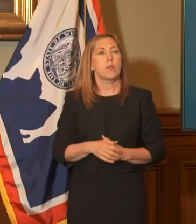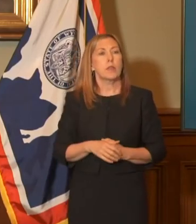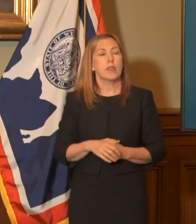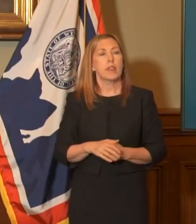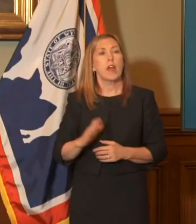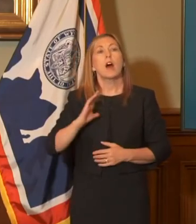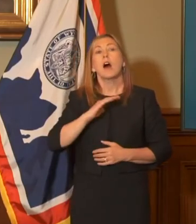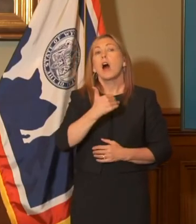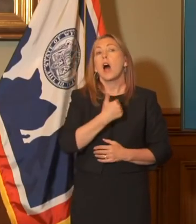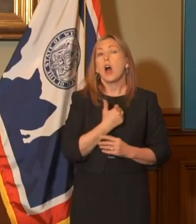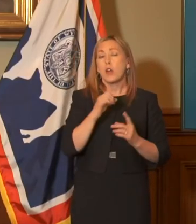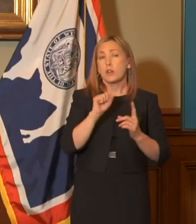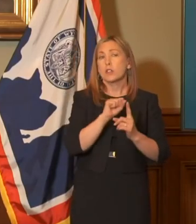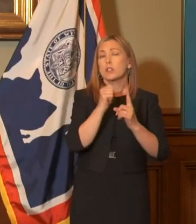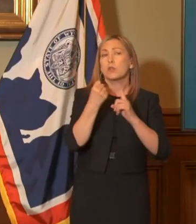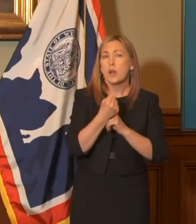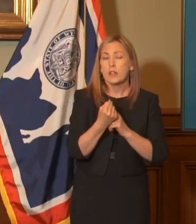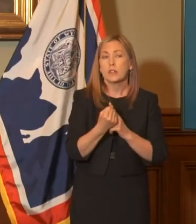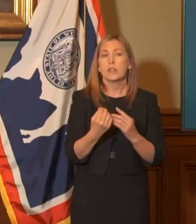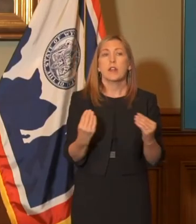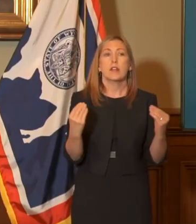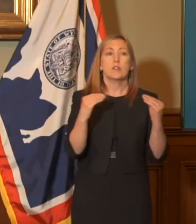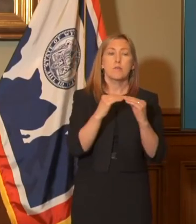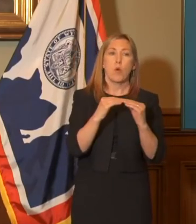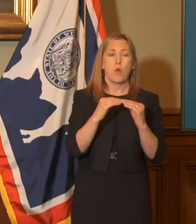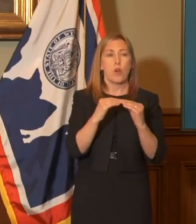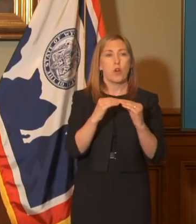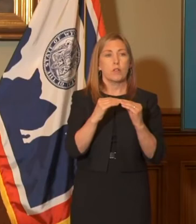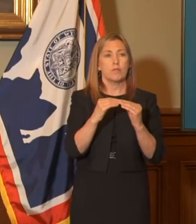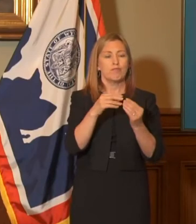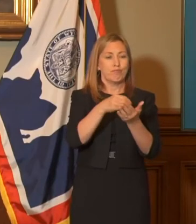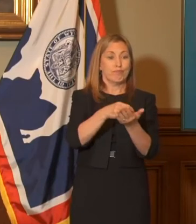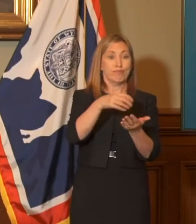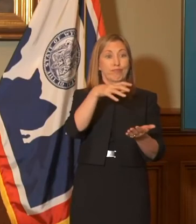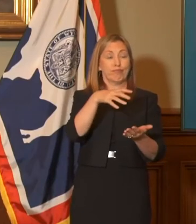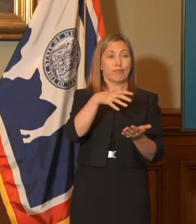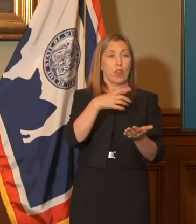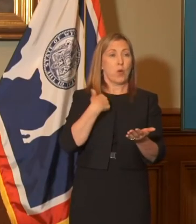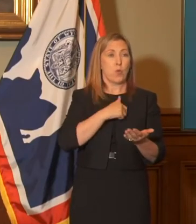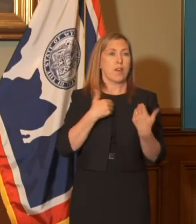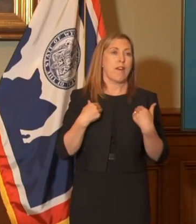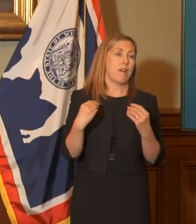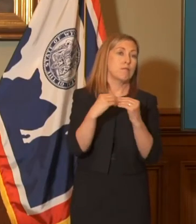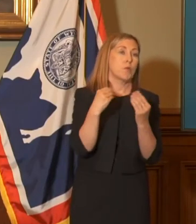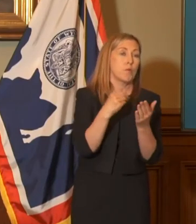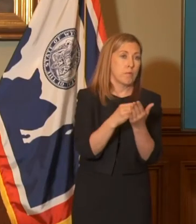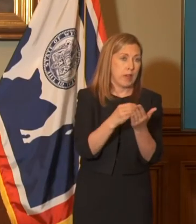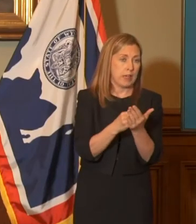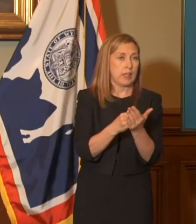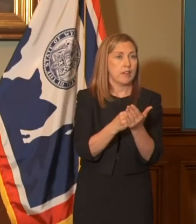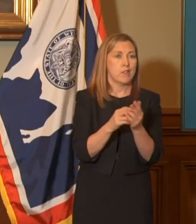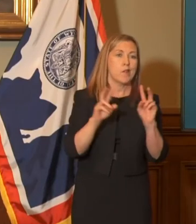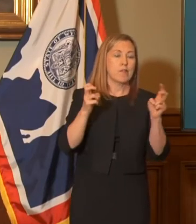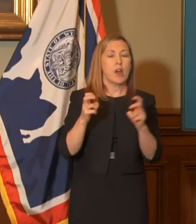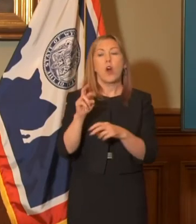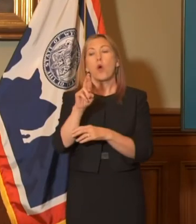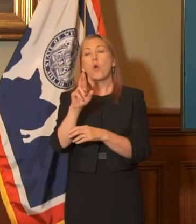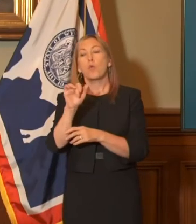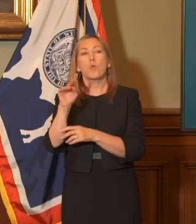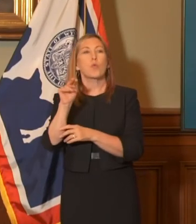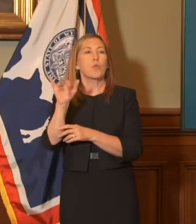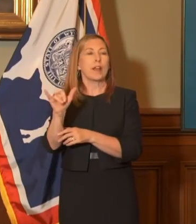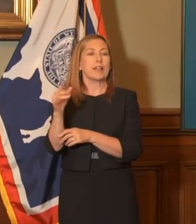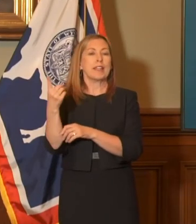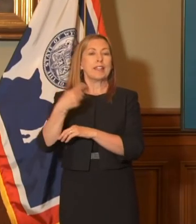our situation being somewhat more robust financially with a fairly good rainy day fund allows us